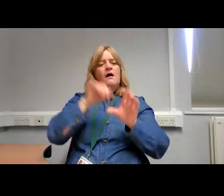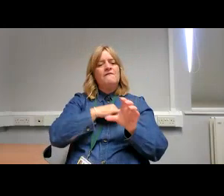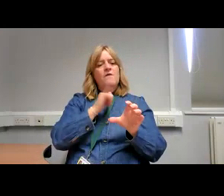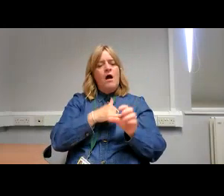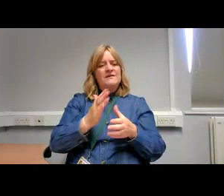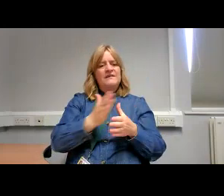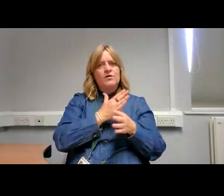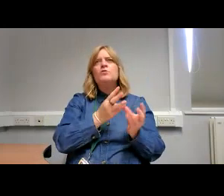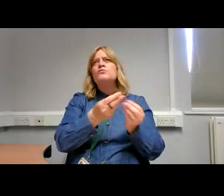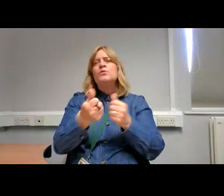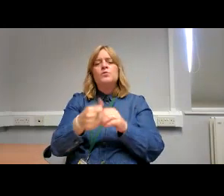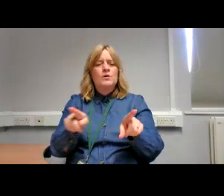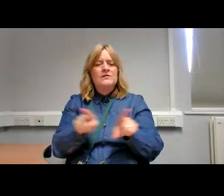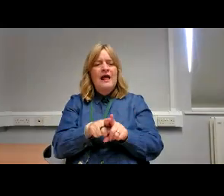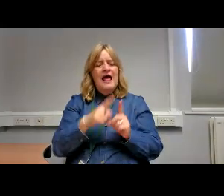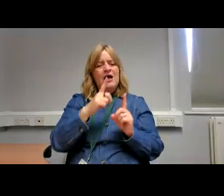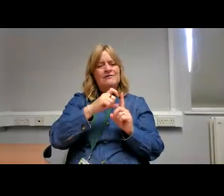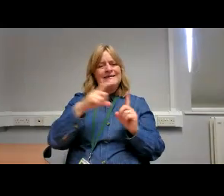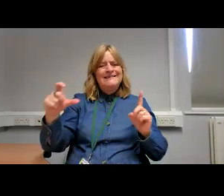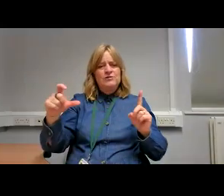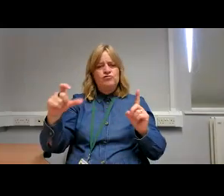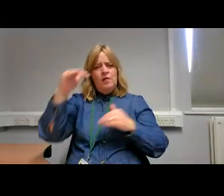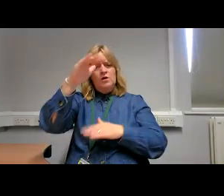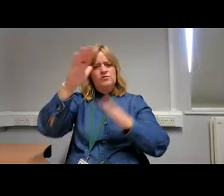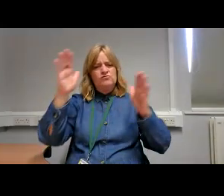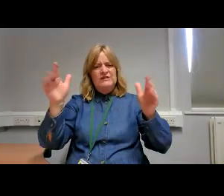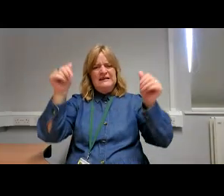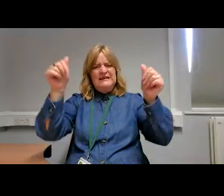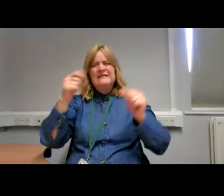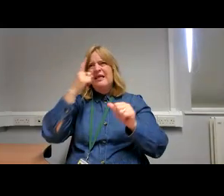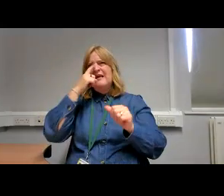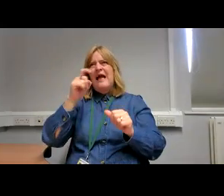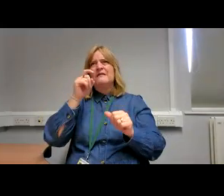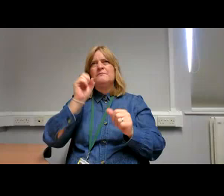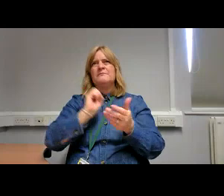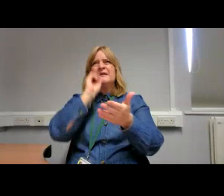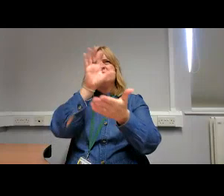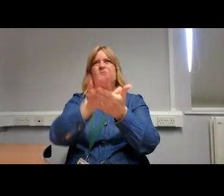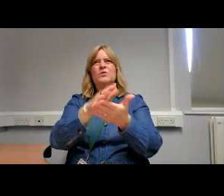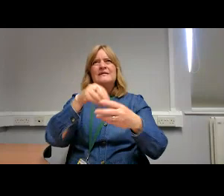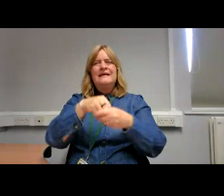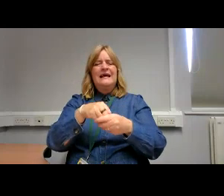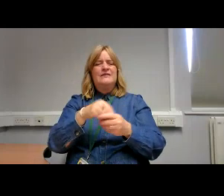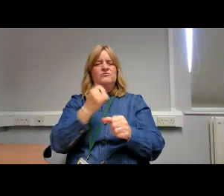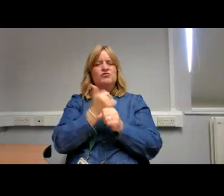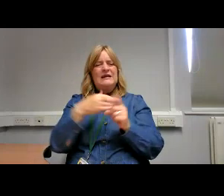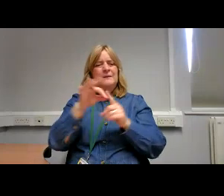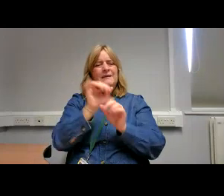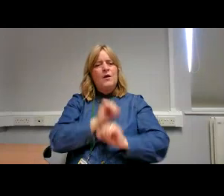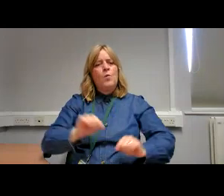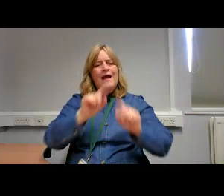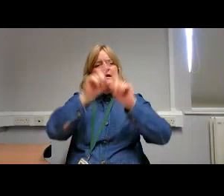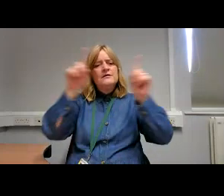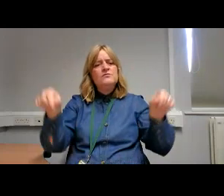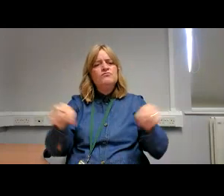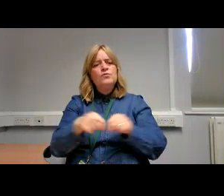access, like digital screens that can go on GP practice waiting room screens, where what you look at as you're